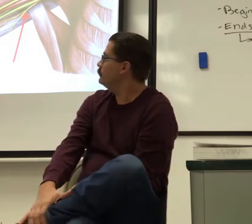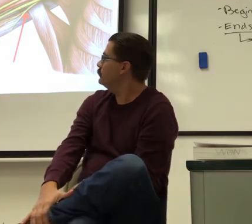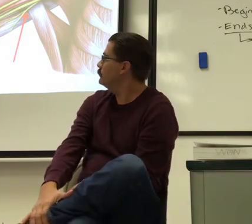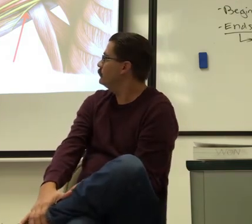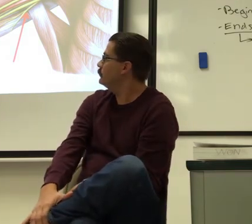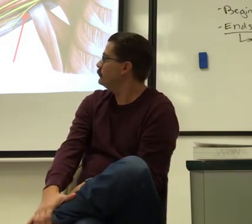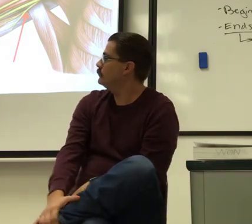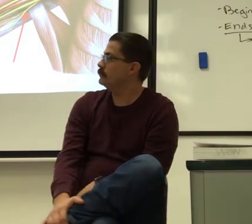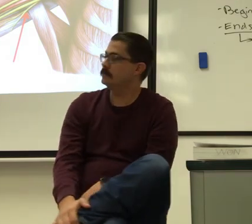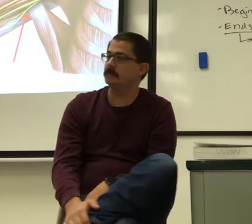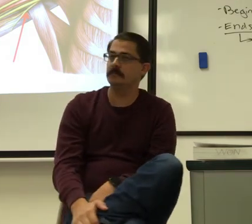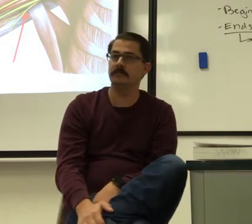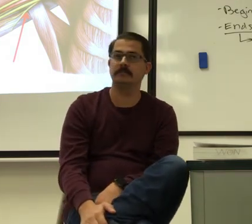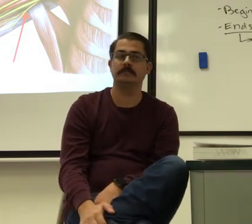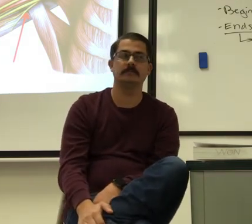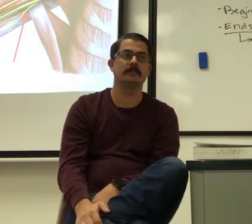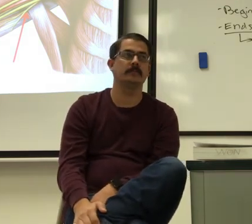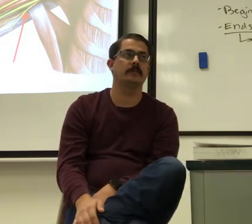Radial artery,